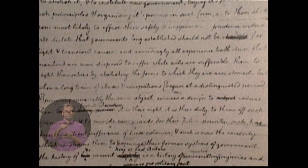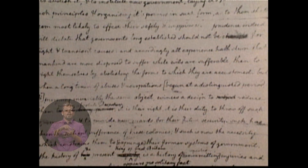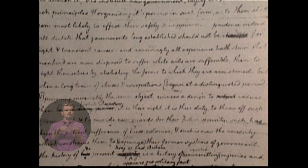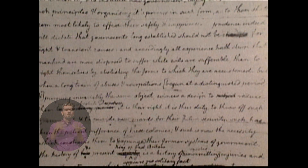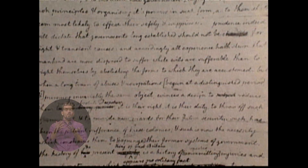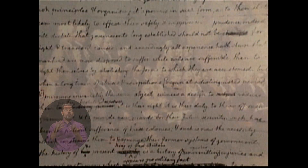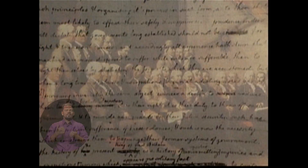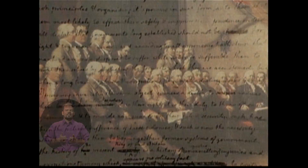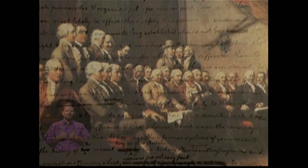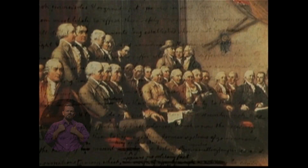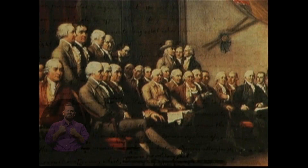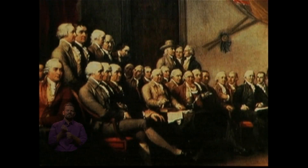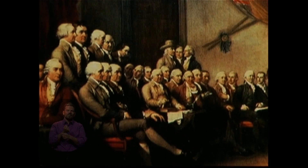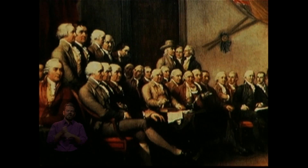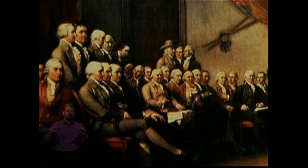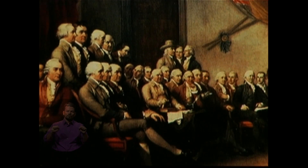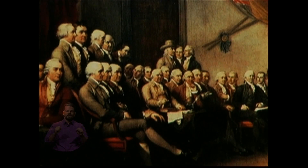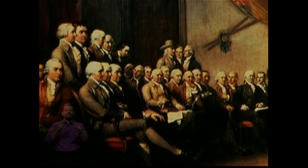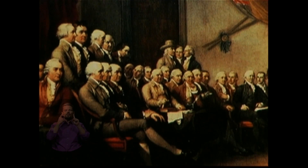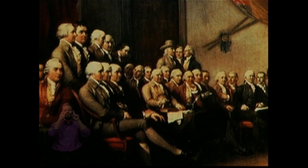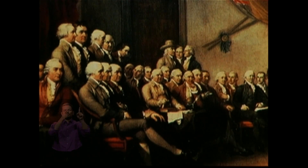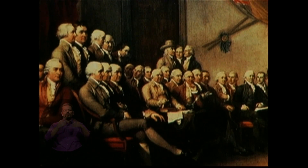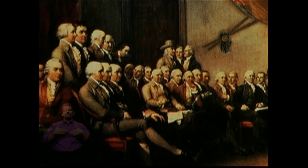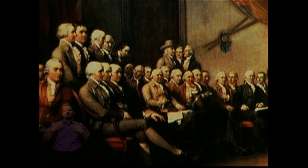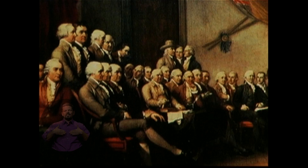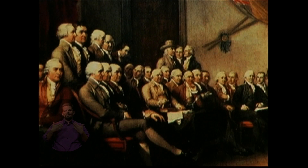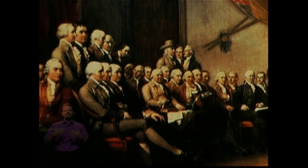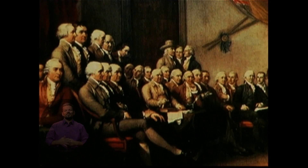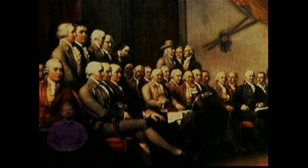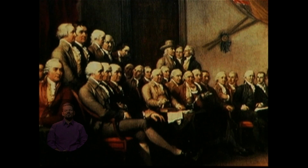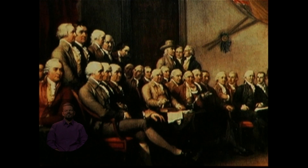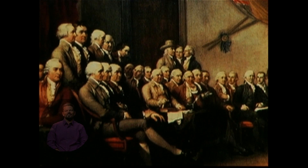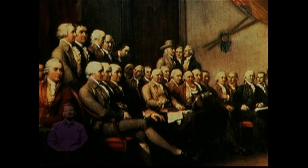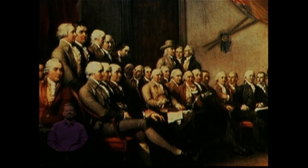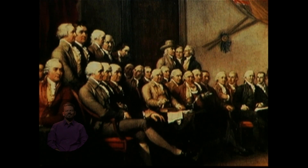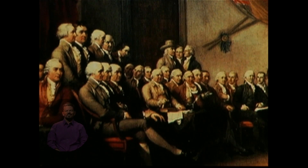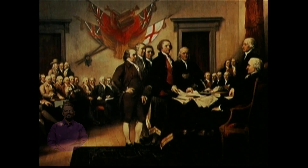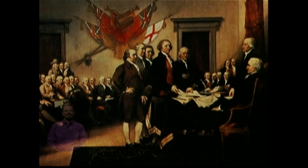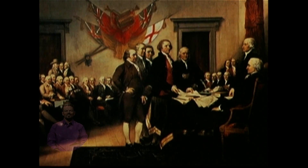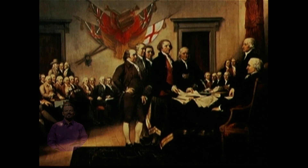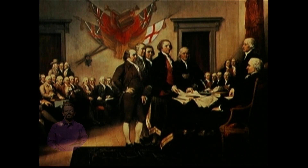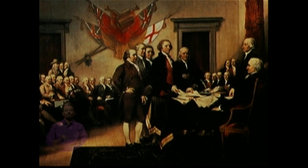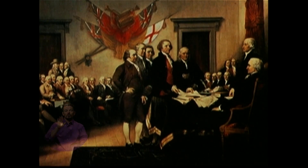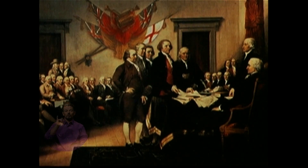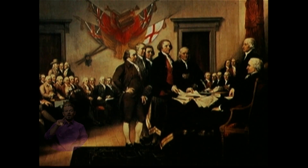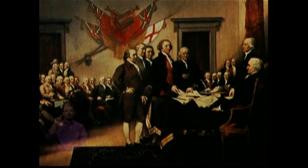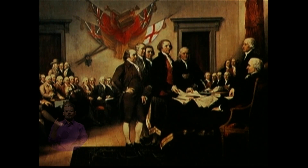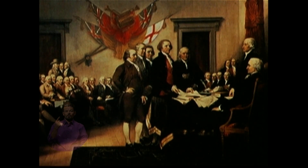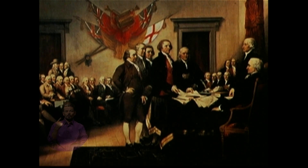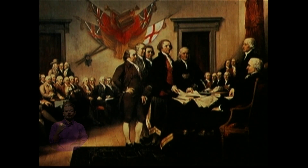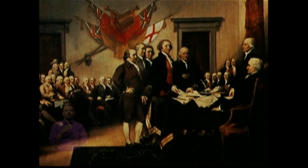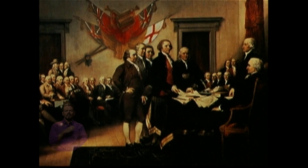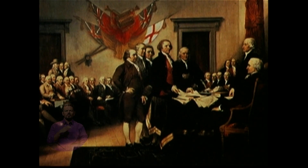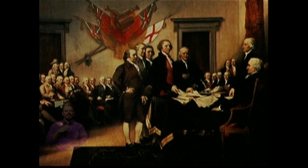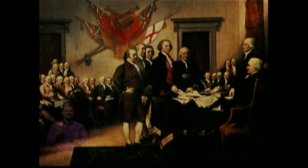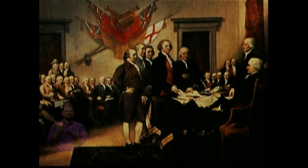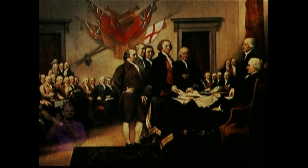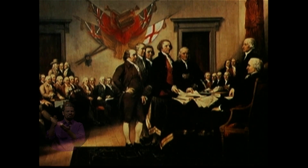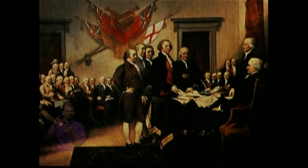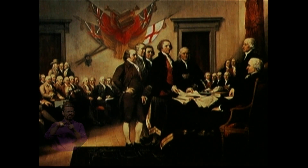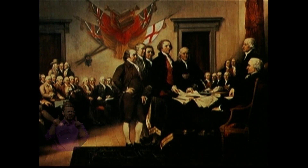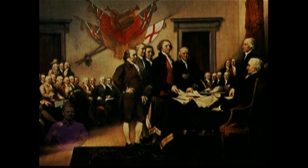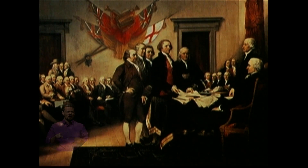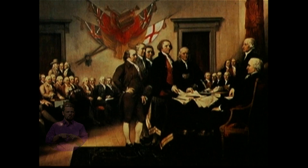life, liberty, and the pursuit of happiness. On July 1st, the committee presented the document to